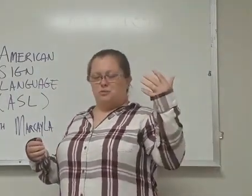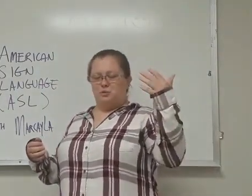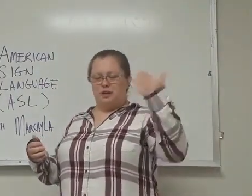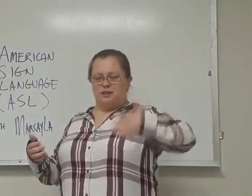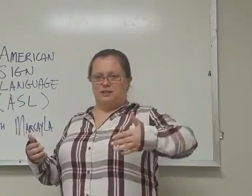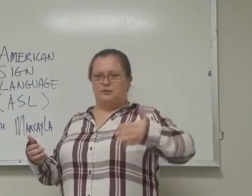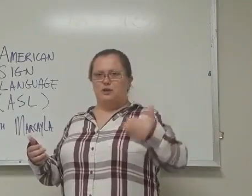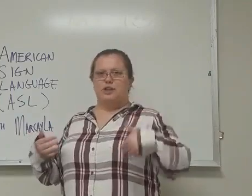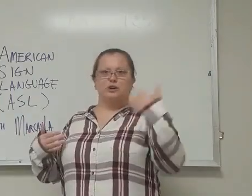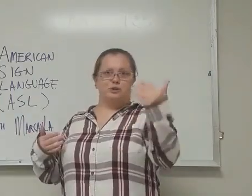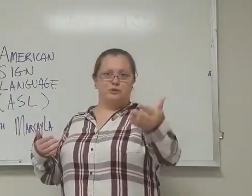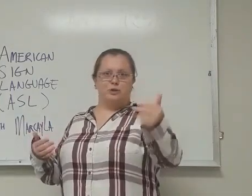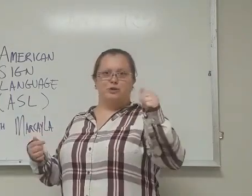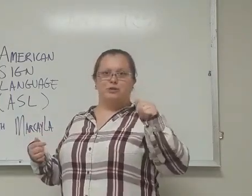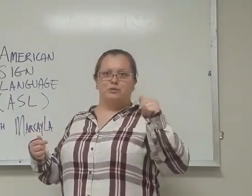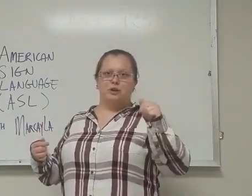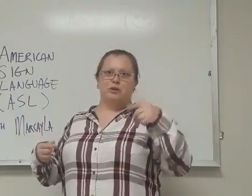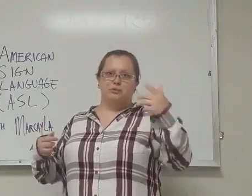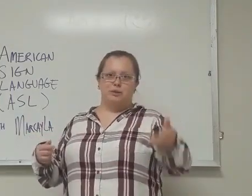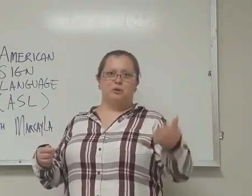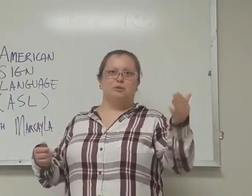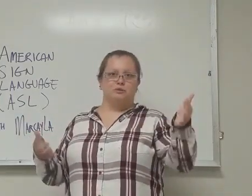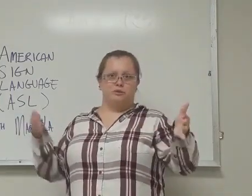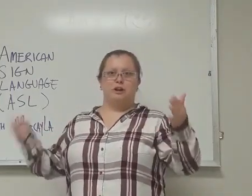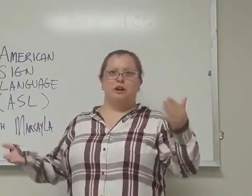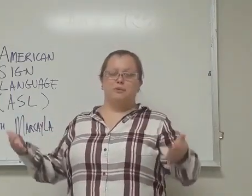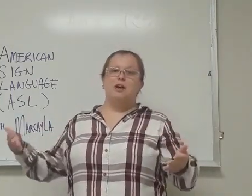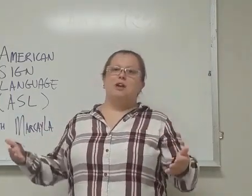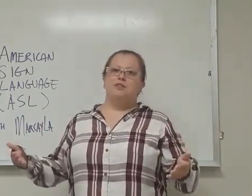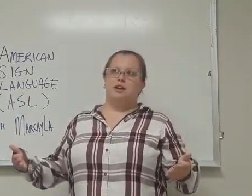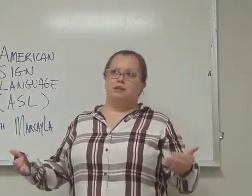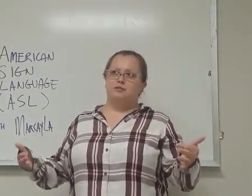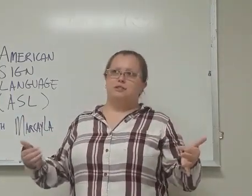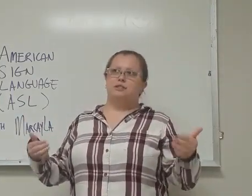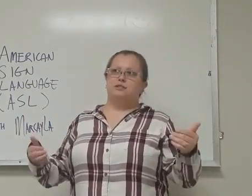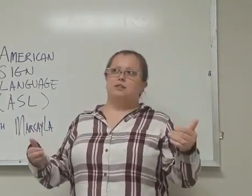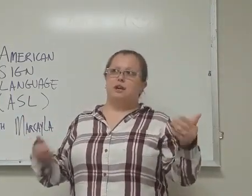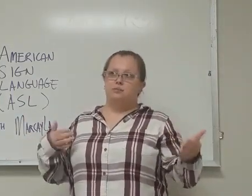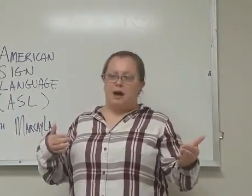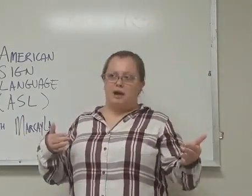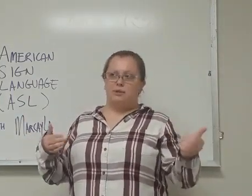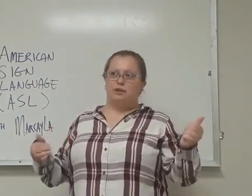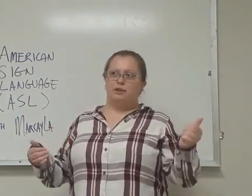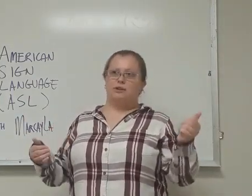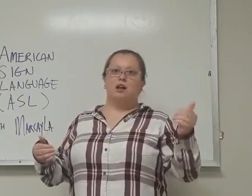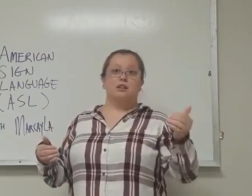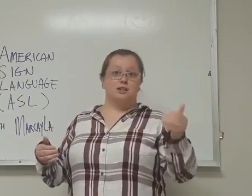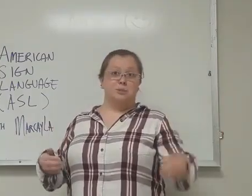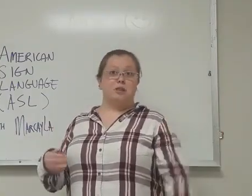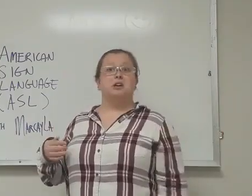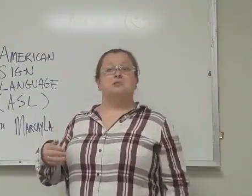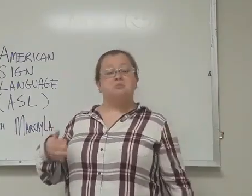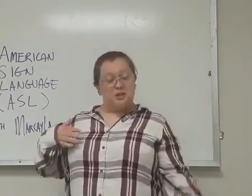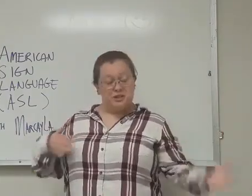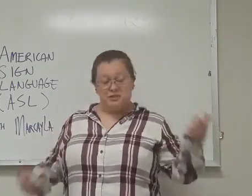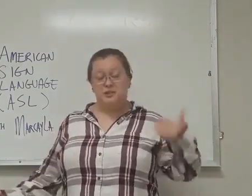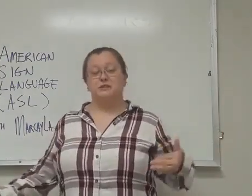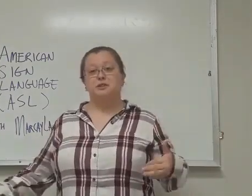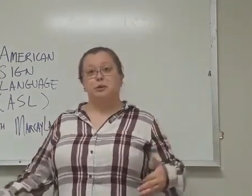when it's the first language for other people, right? They get mad, but they're a lot less mad than the deaf